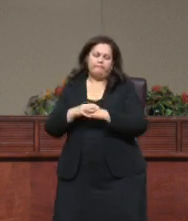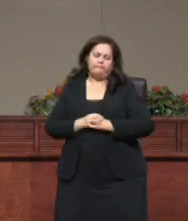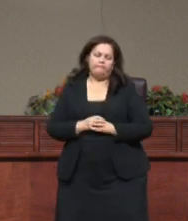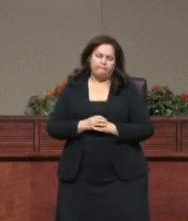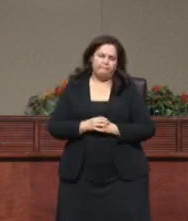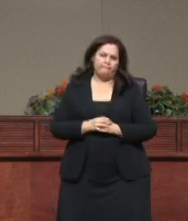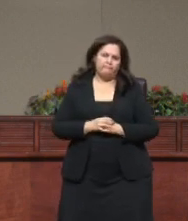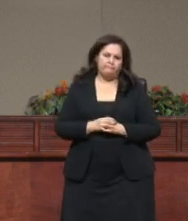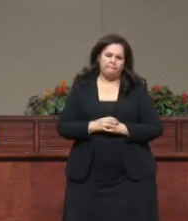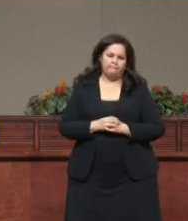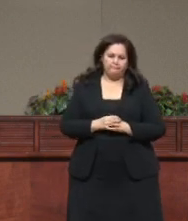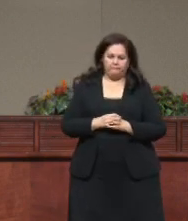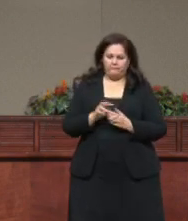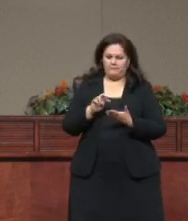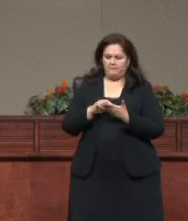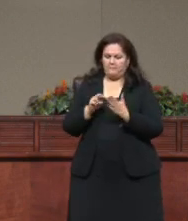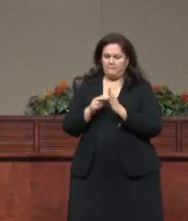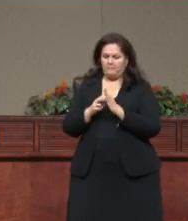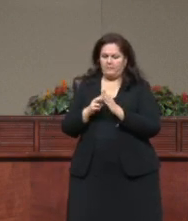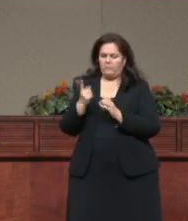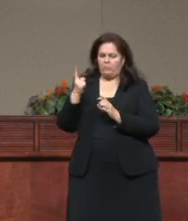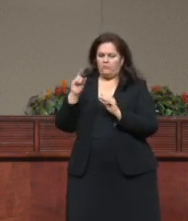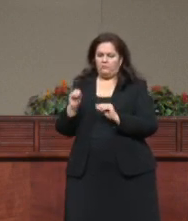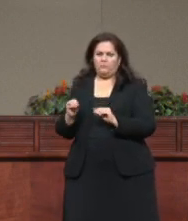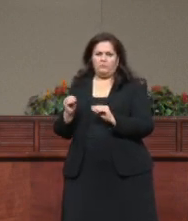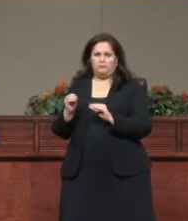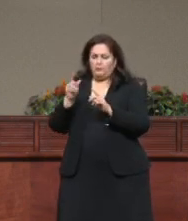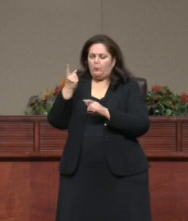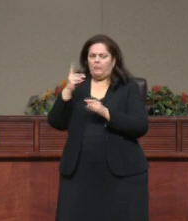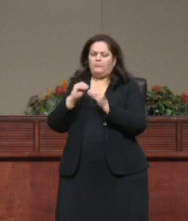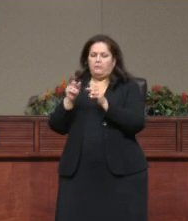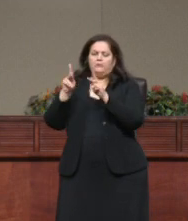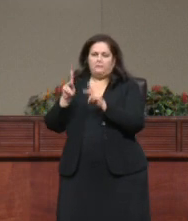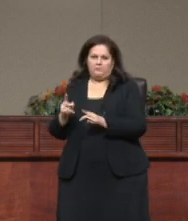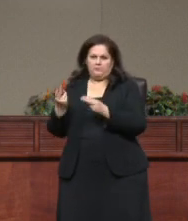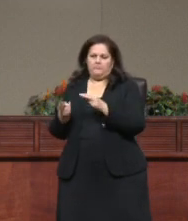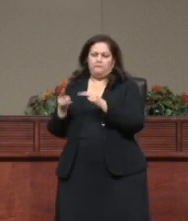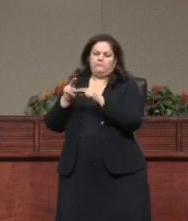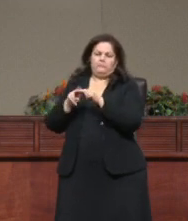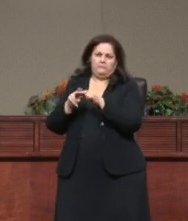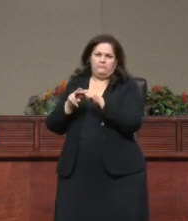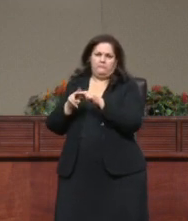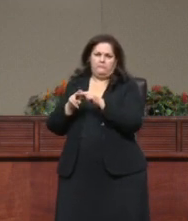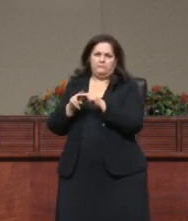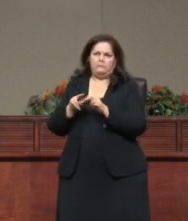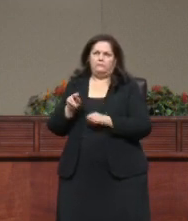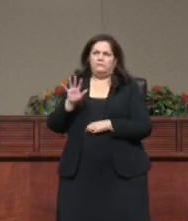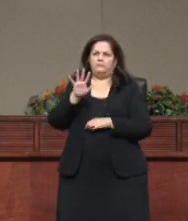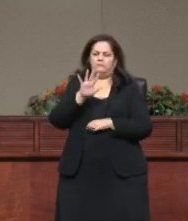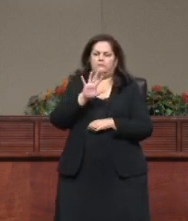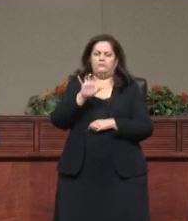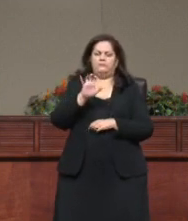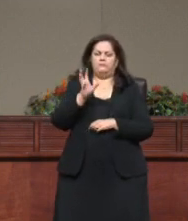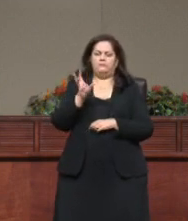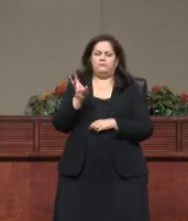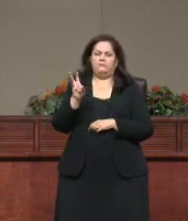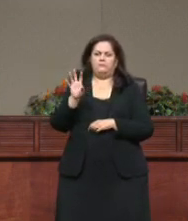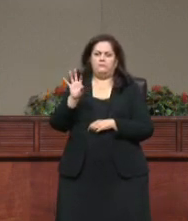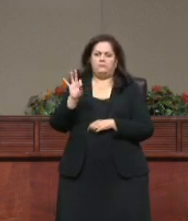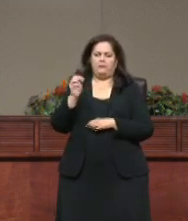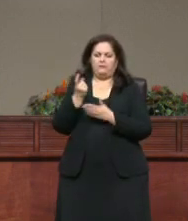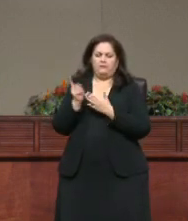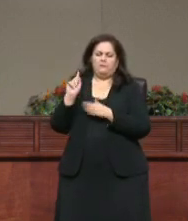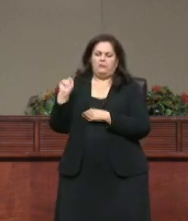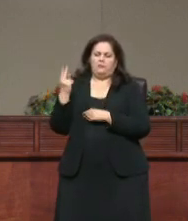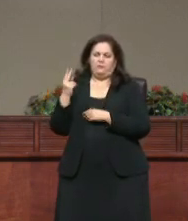That is an increase of 1 death since last Thursday. So 579 cases since last Thursday,